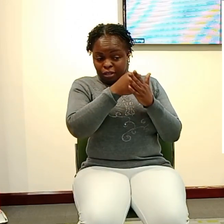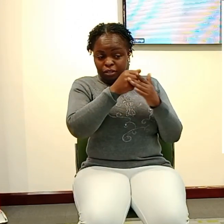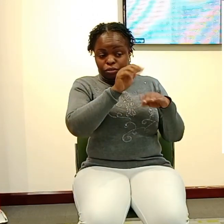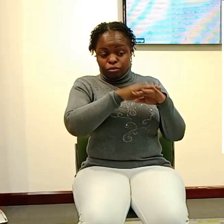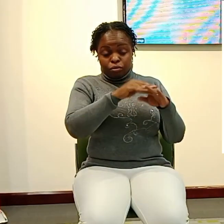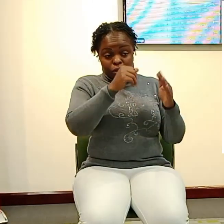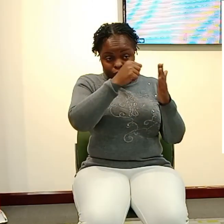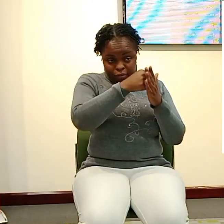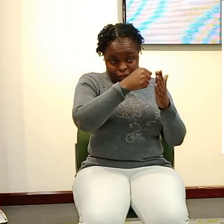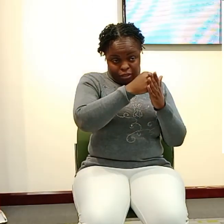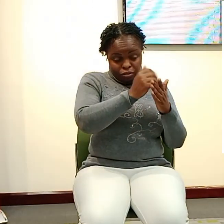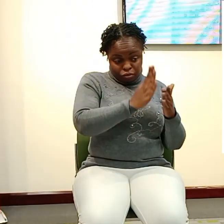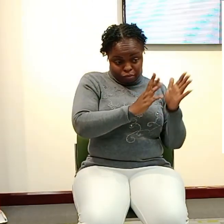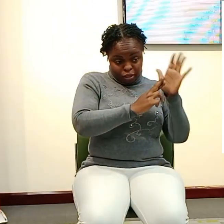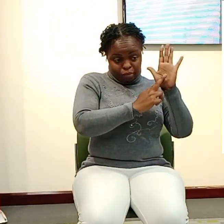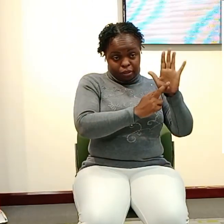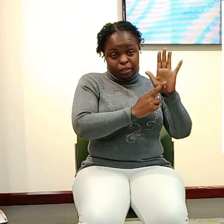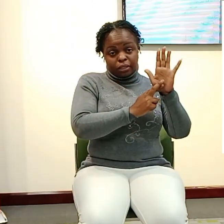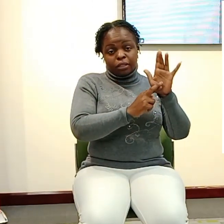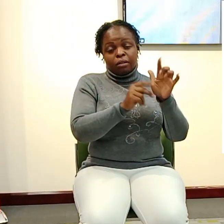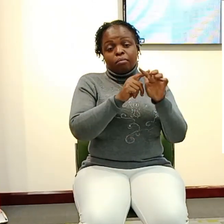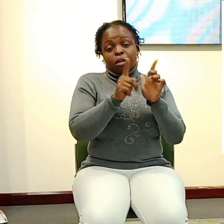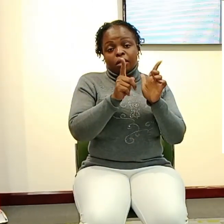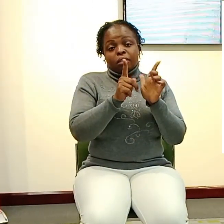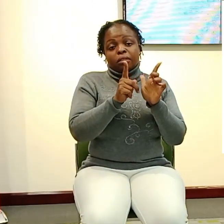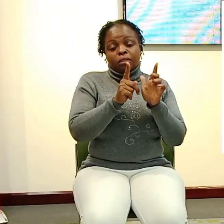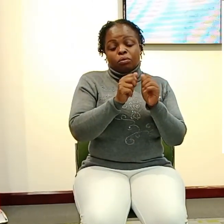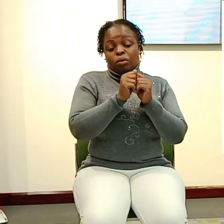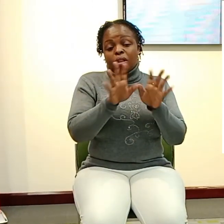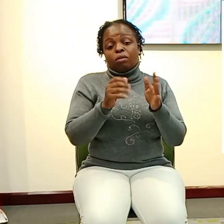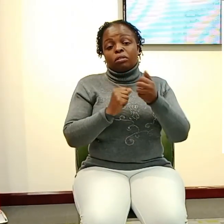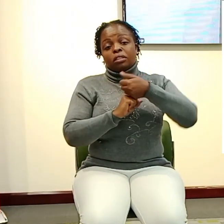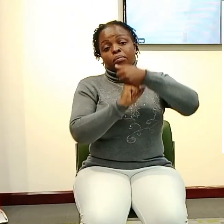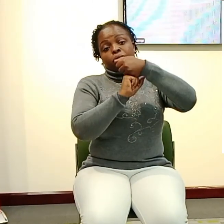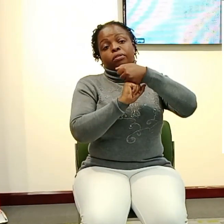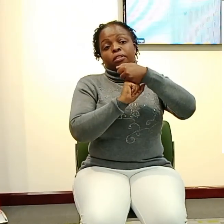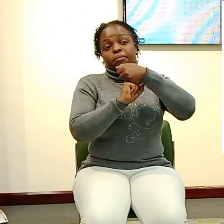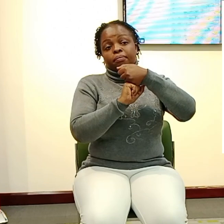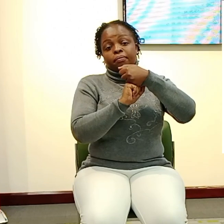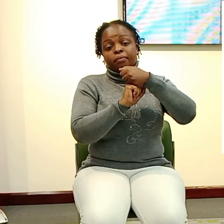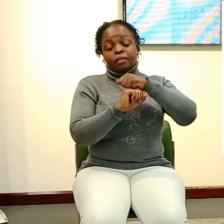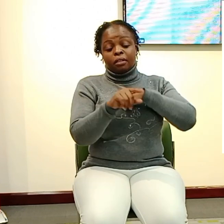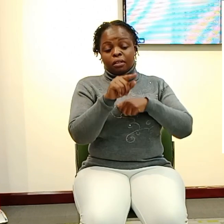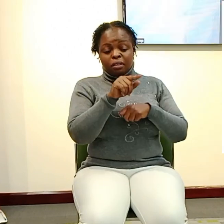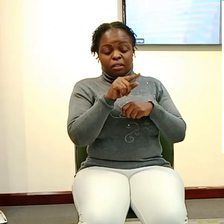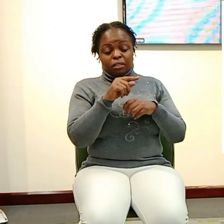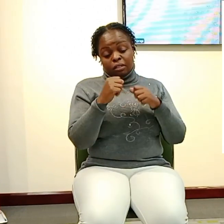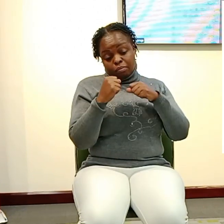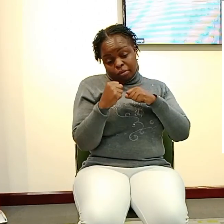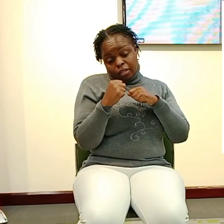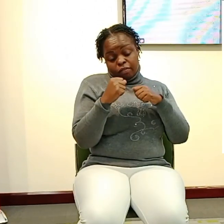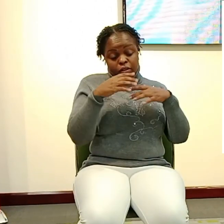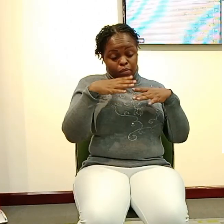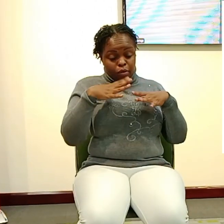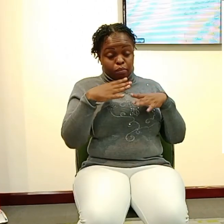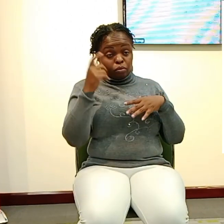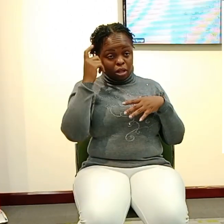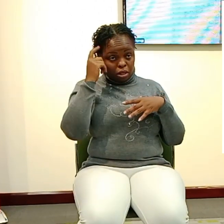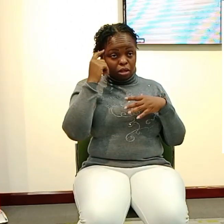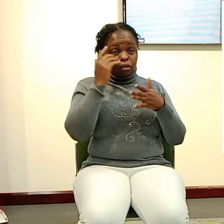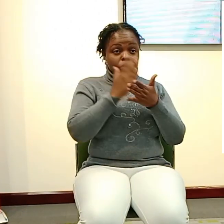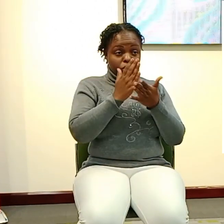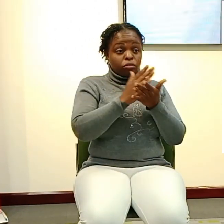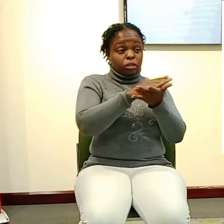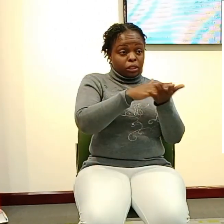to be represented, but without supporting these brave people, and I think some of you